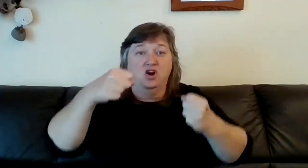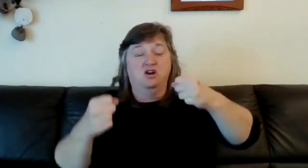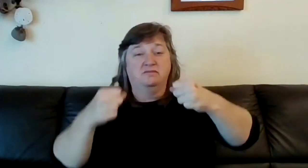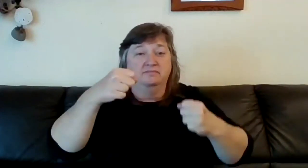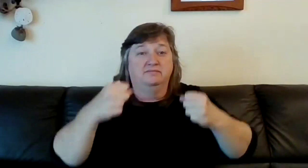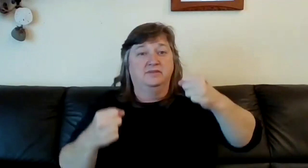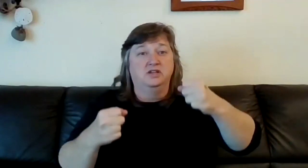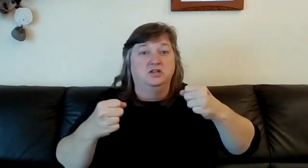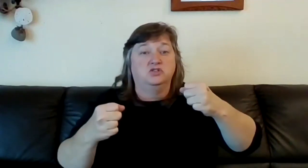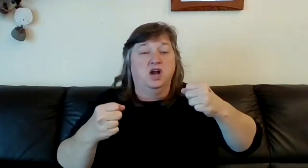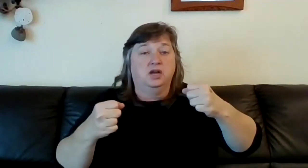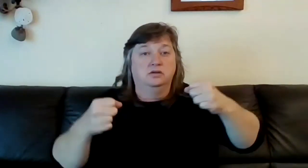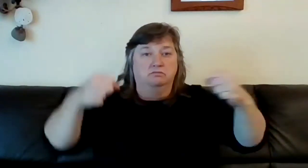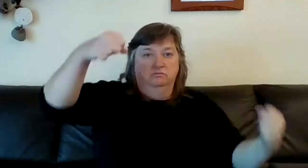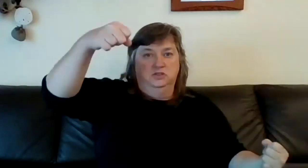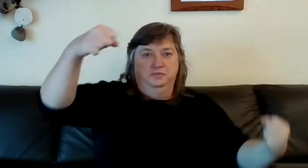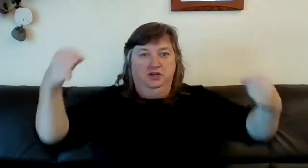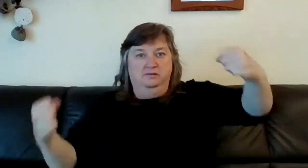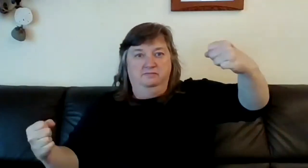car. Truck, it's bigger.